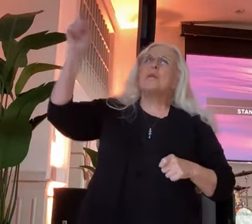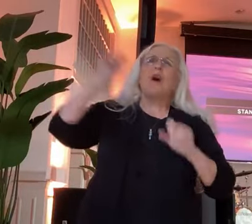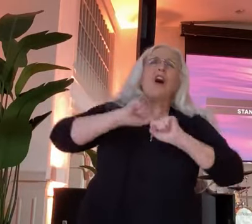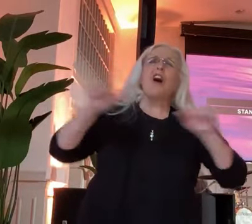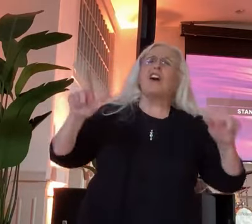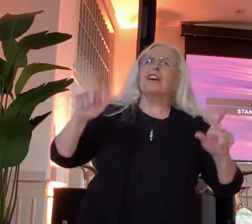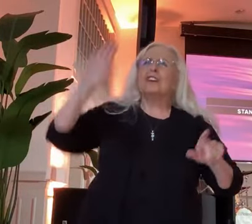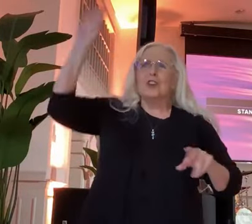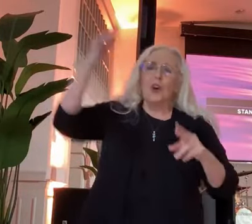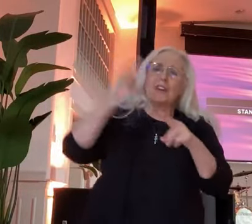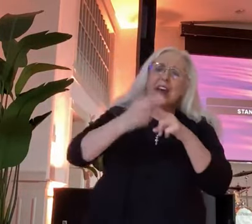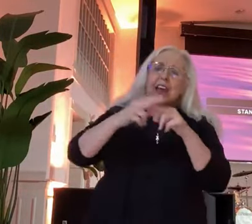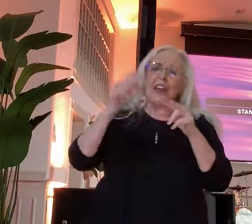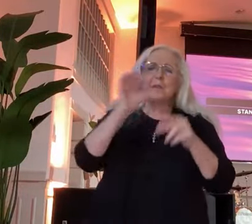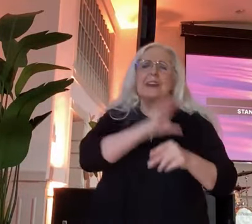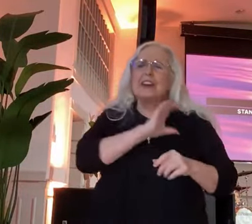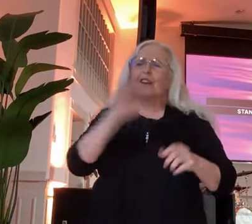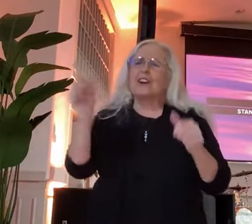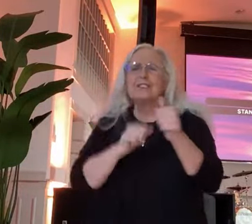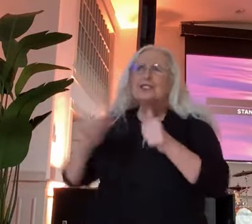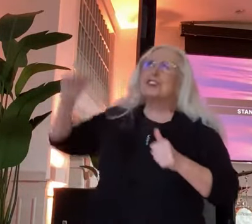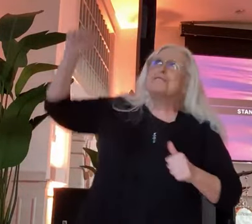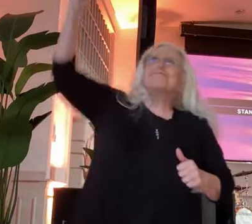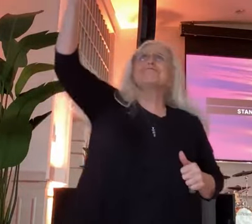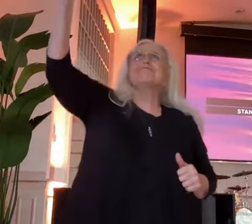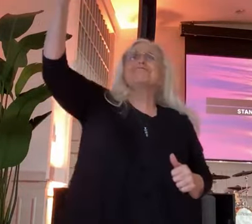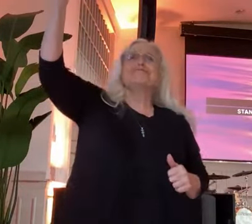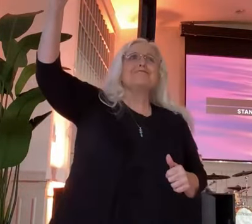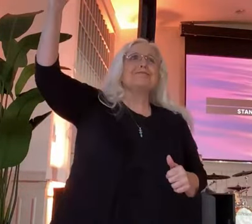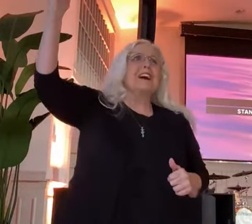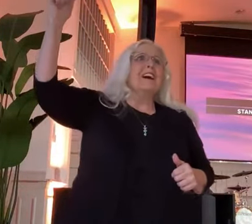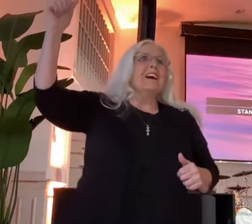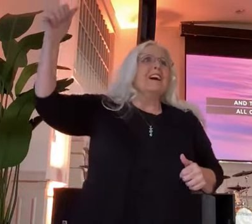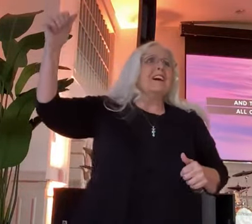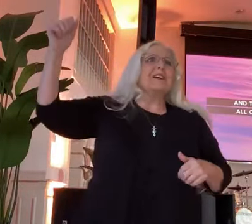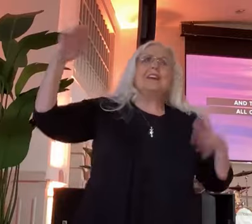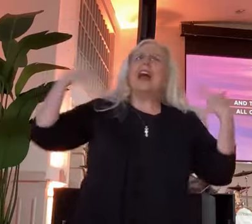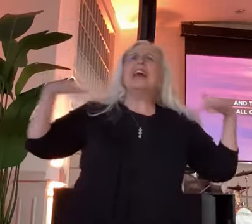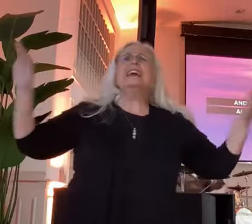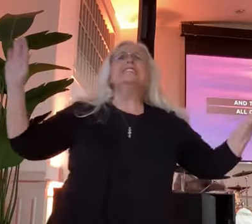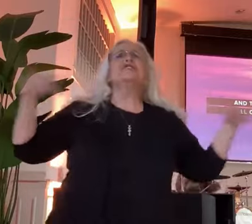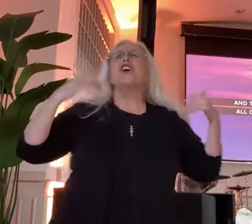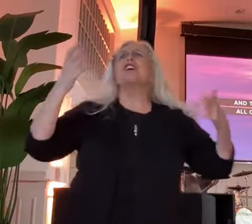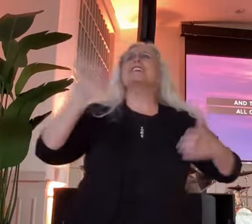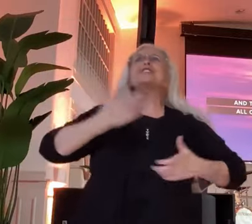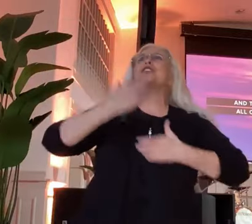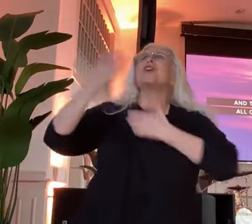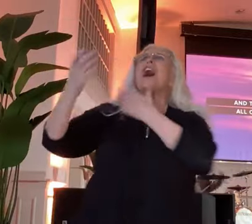Thank you.